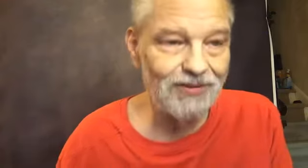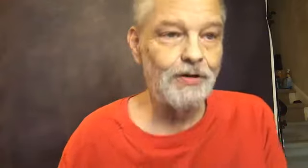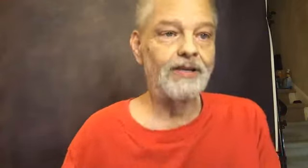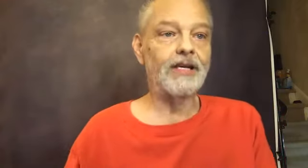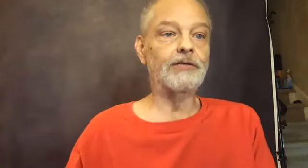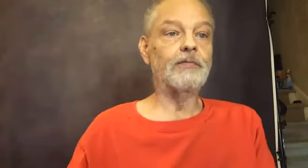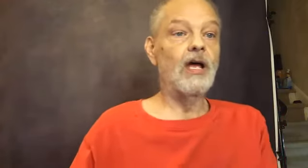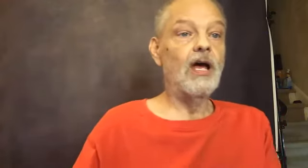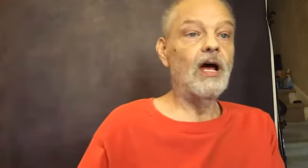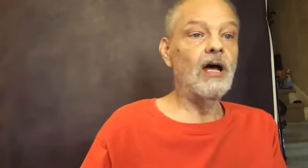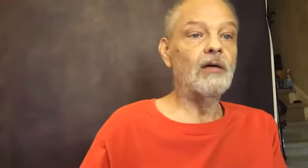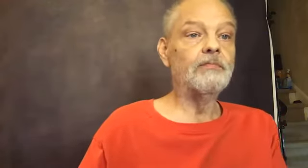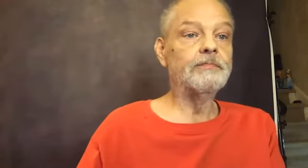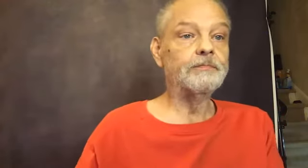Great. Thank you.